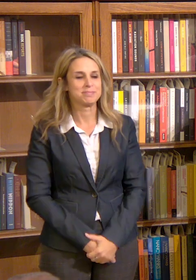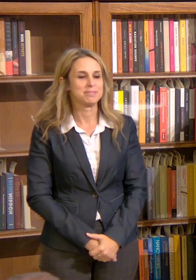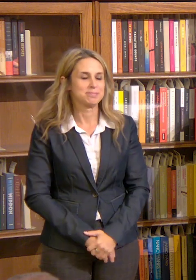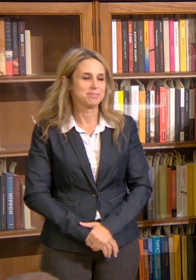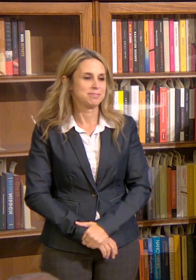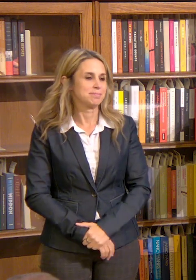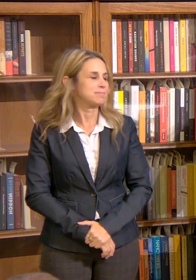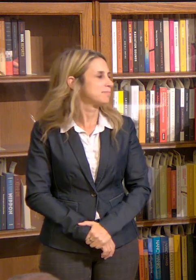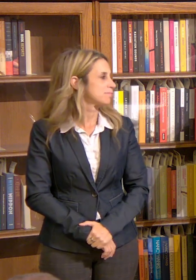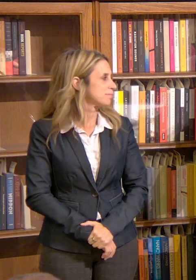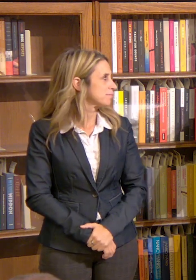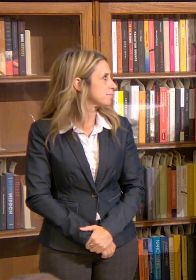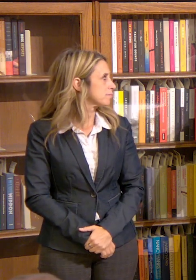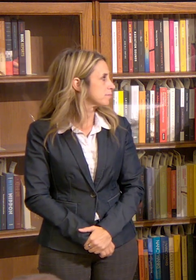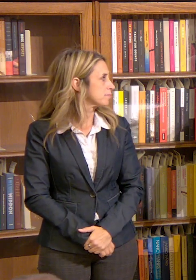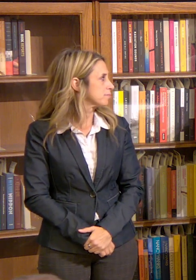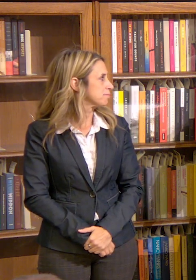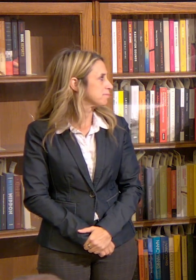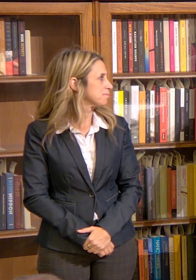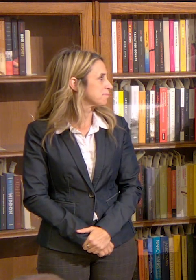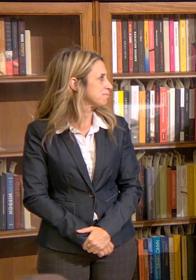well thank